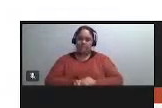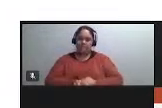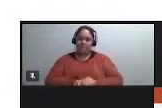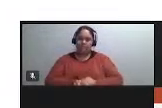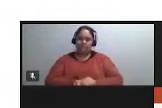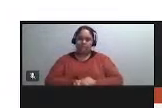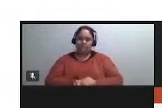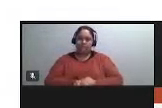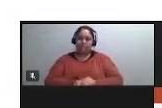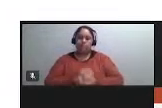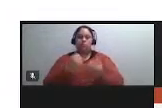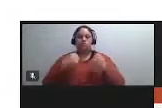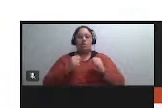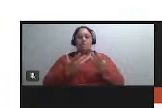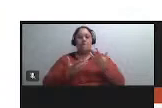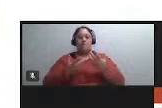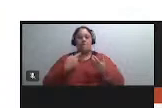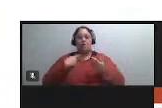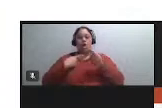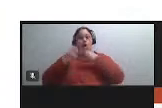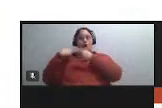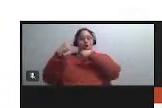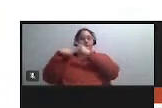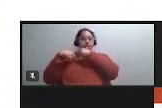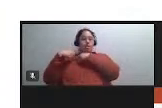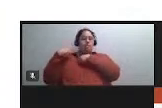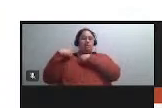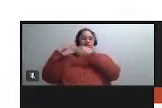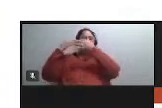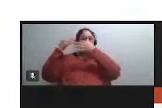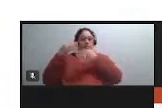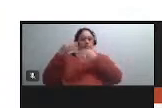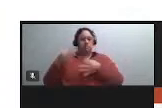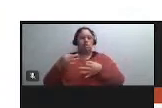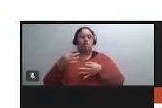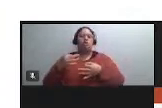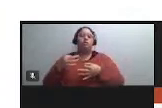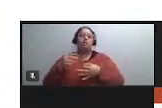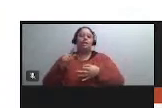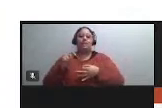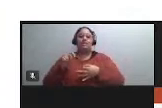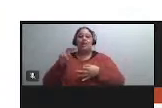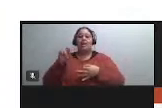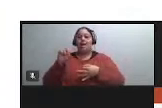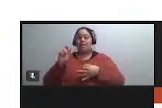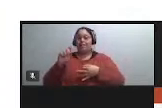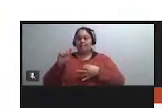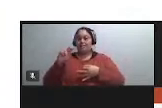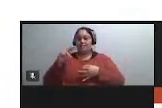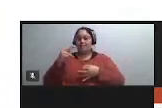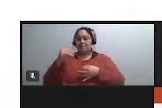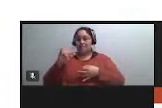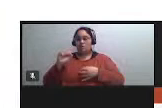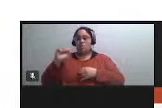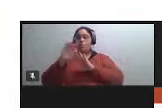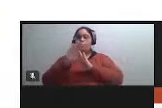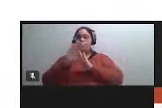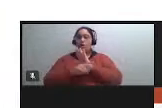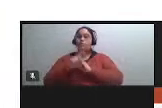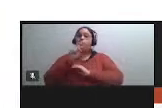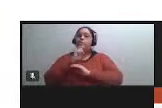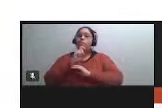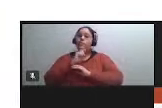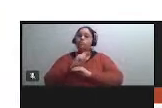much, Chair. Chair, maybe I need to go back a little bit and just explain that Tetanati was a program that was